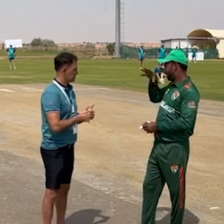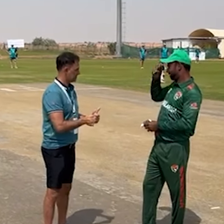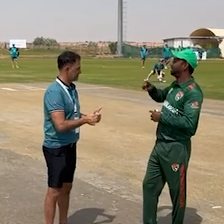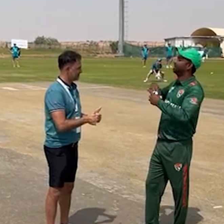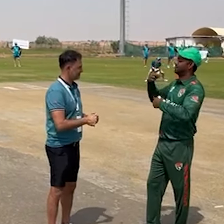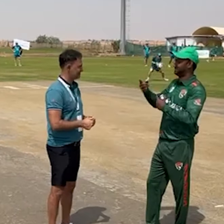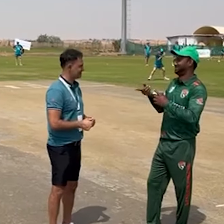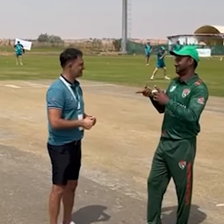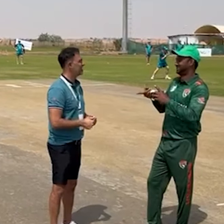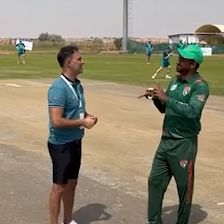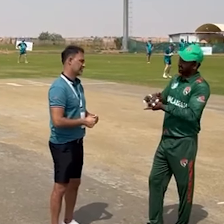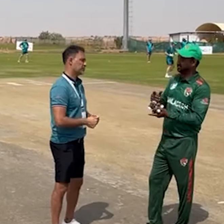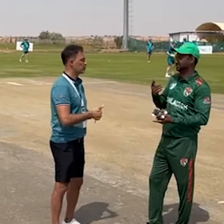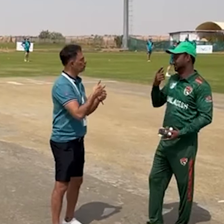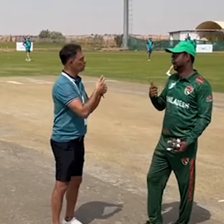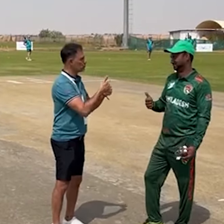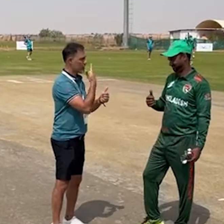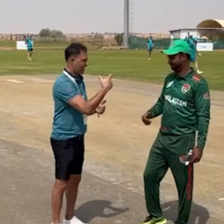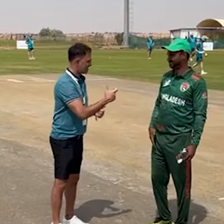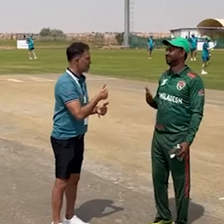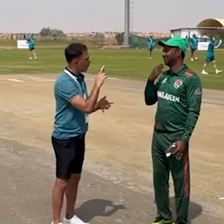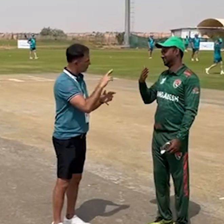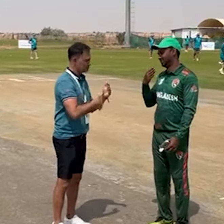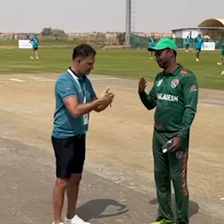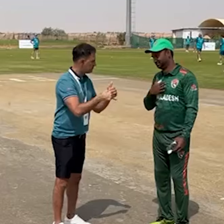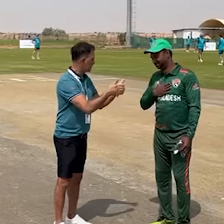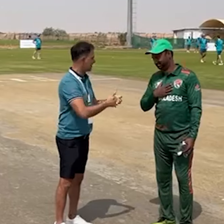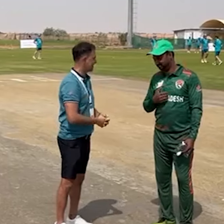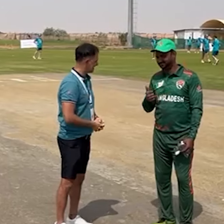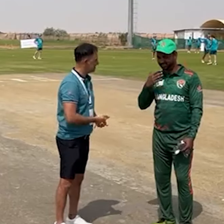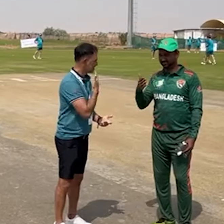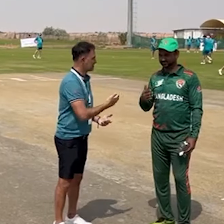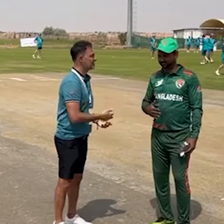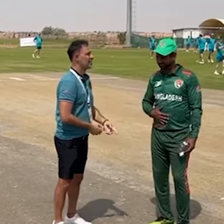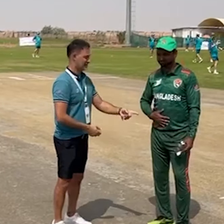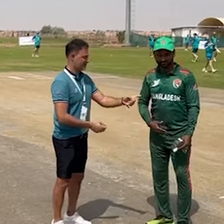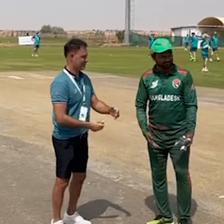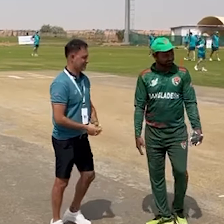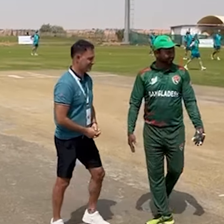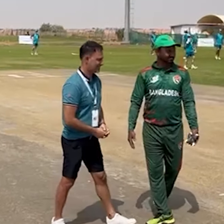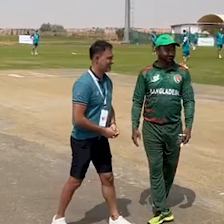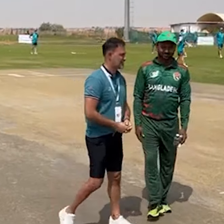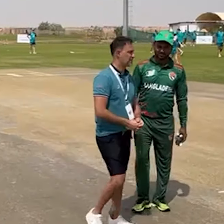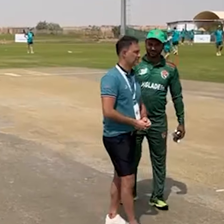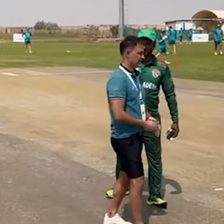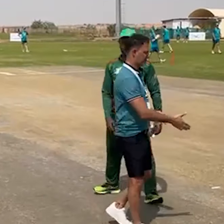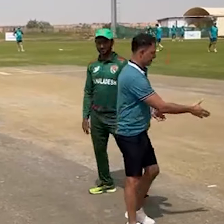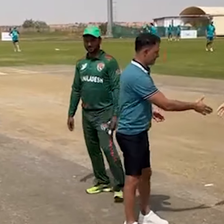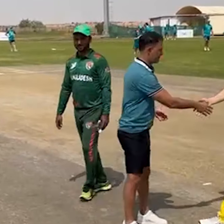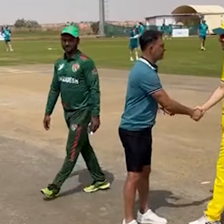When we complete two touches, we look at the pitch, then we can decide that we go in straight with the ball to the